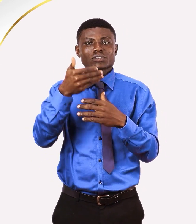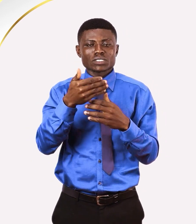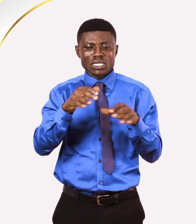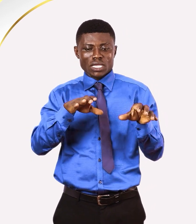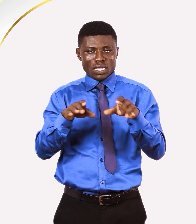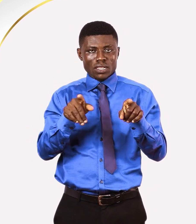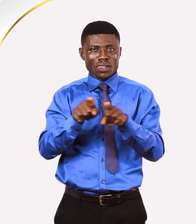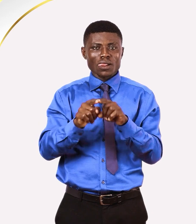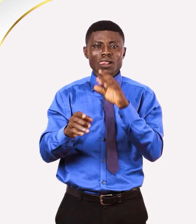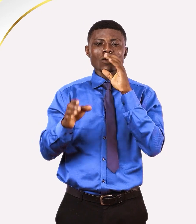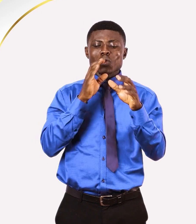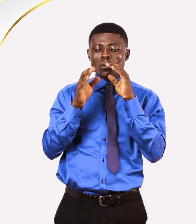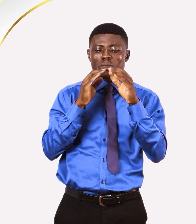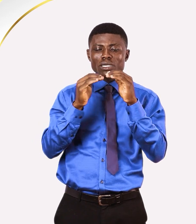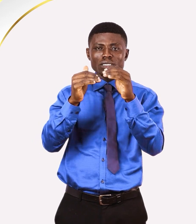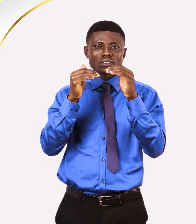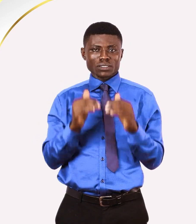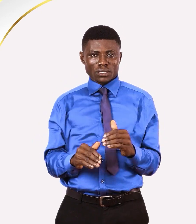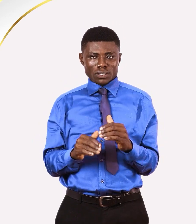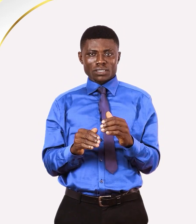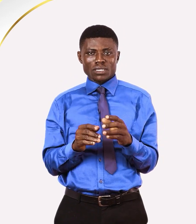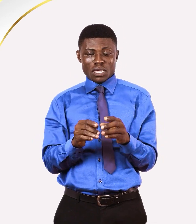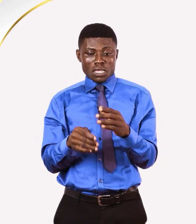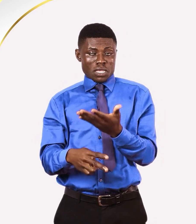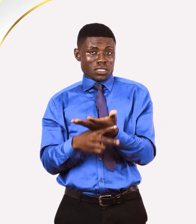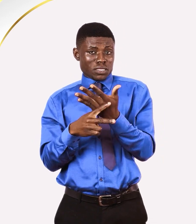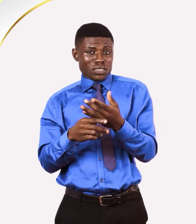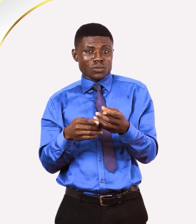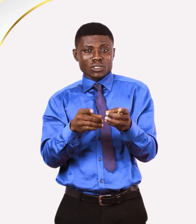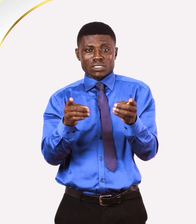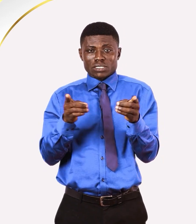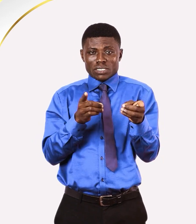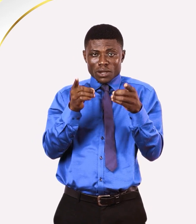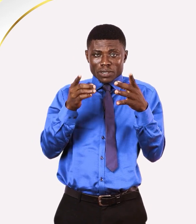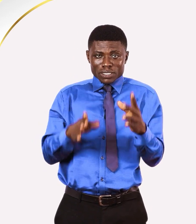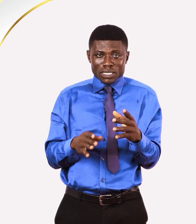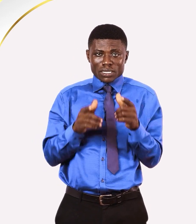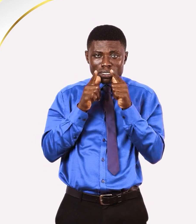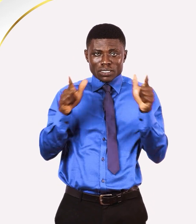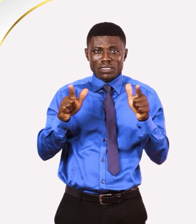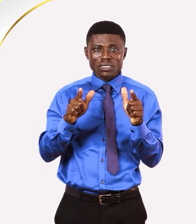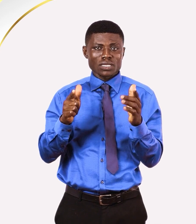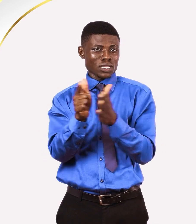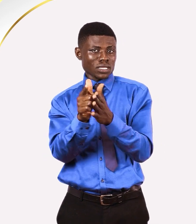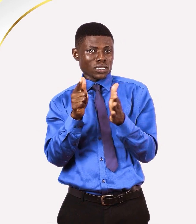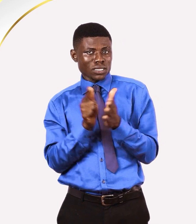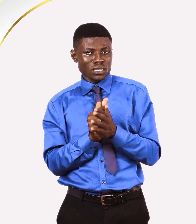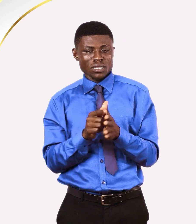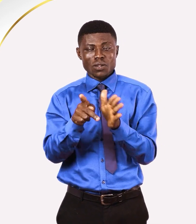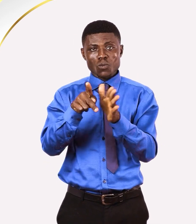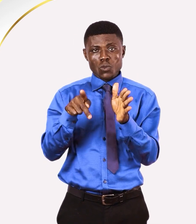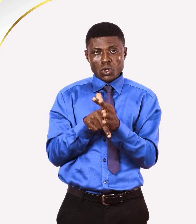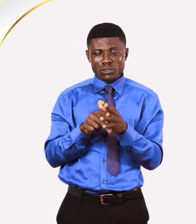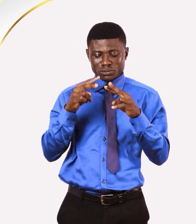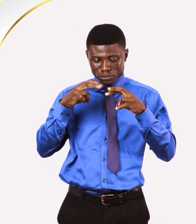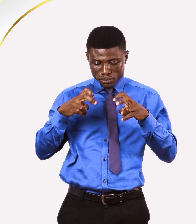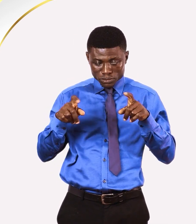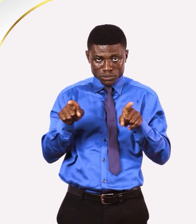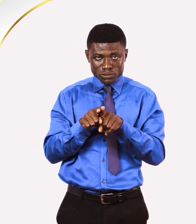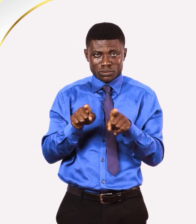External Affairs. Communications, Deputy Director General, Legal,